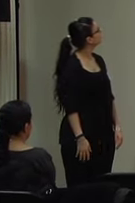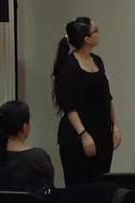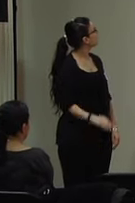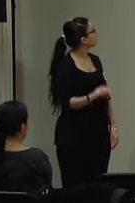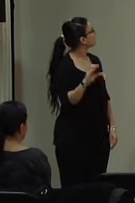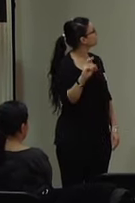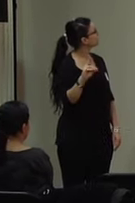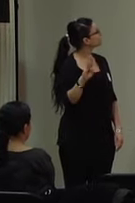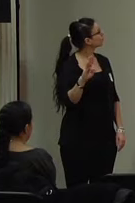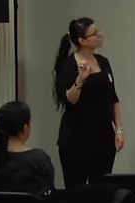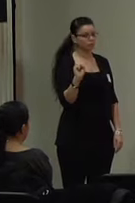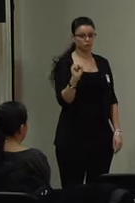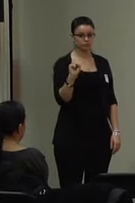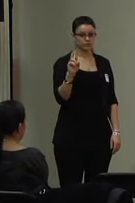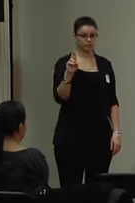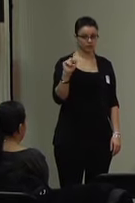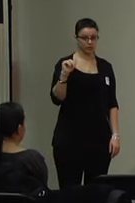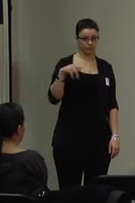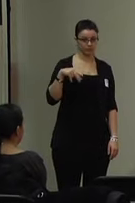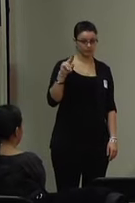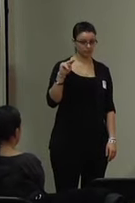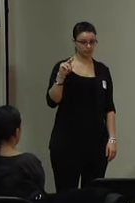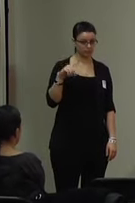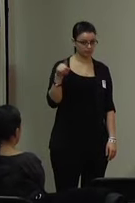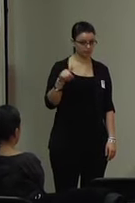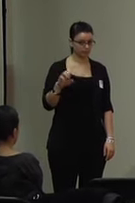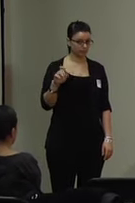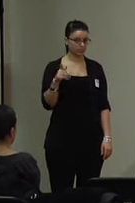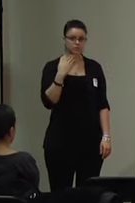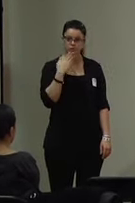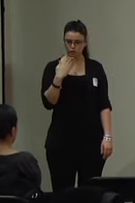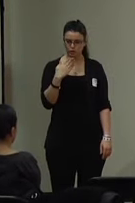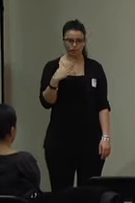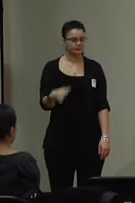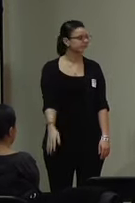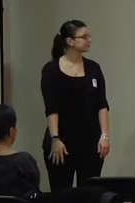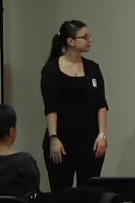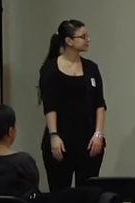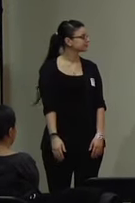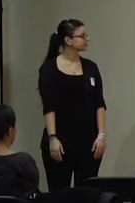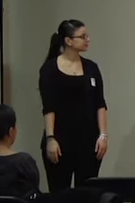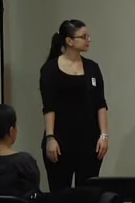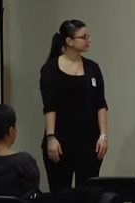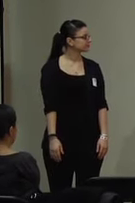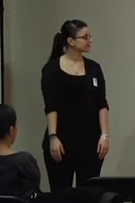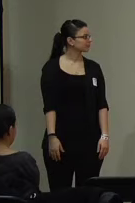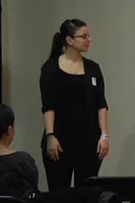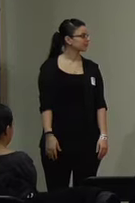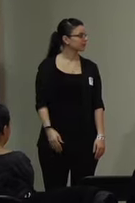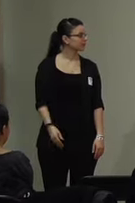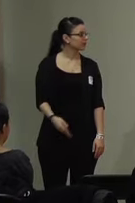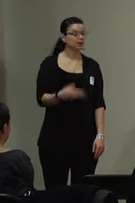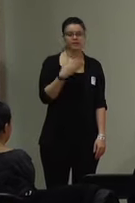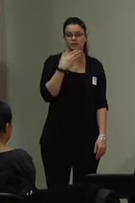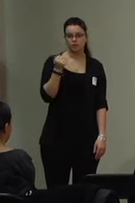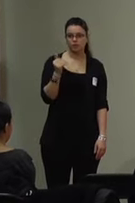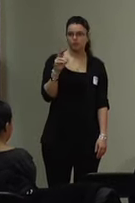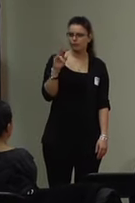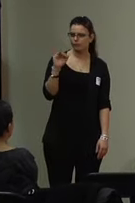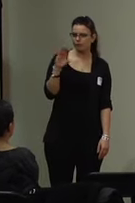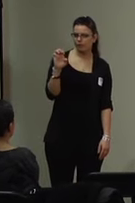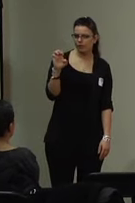other products in your area that do follow those qualifications, but I find that's a really great thing to make with rice